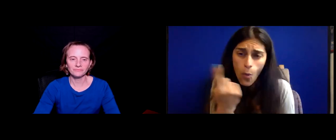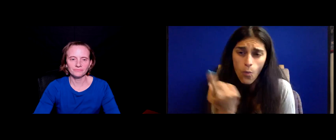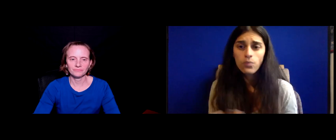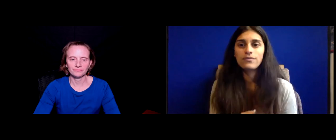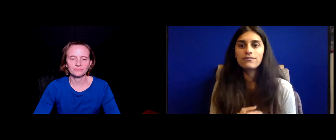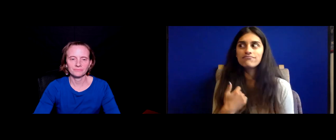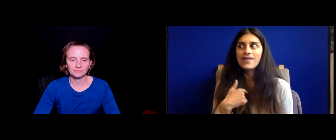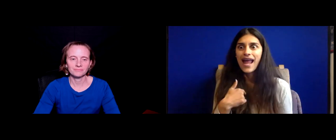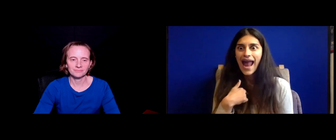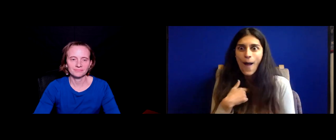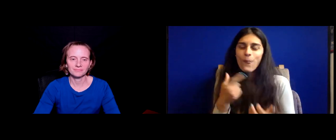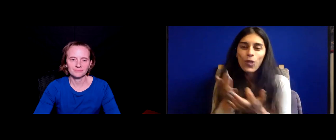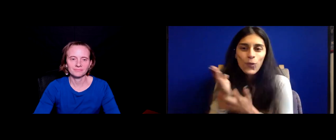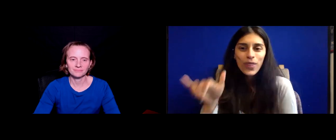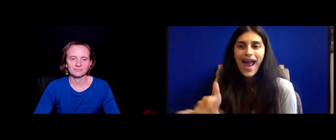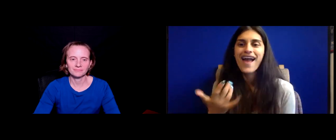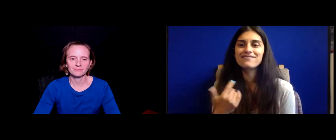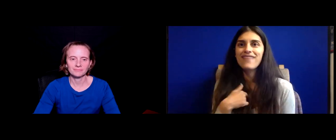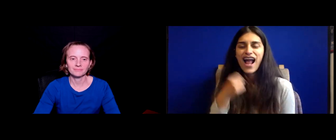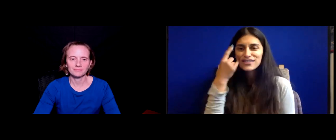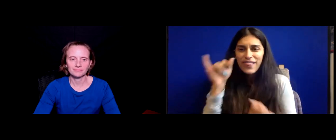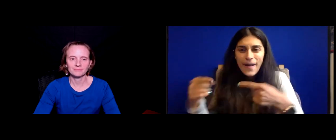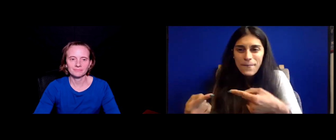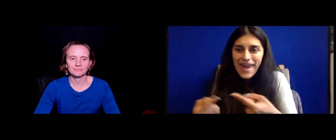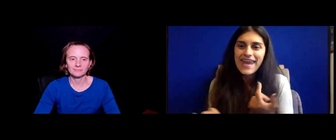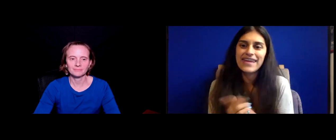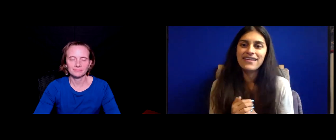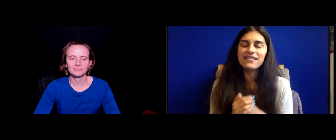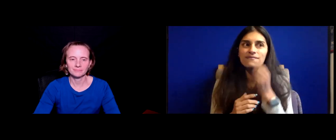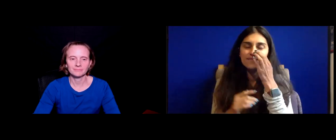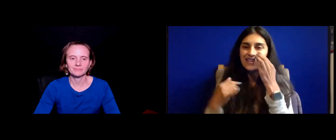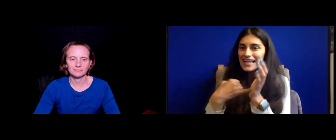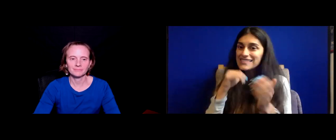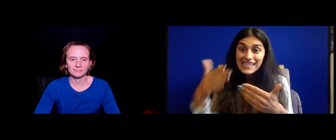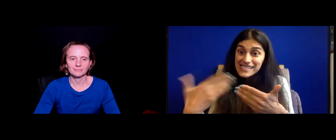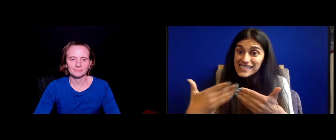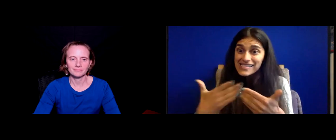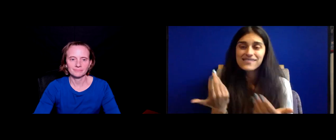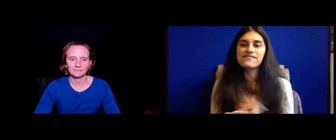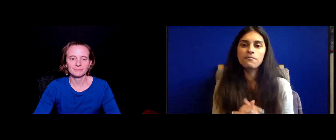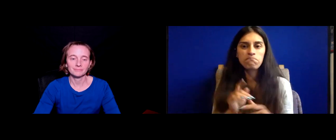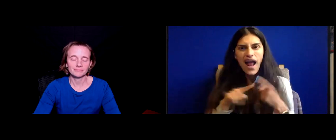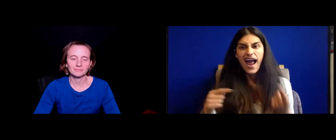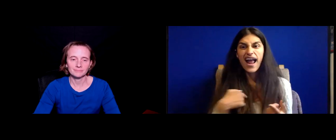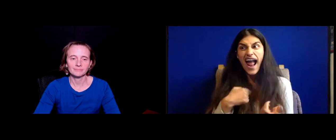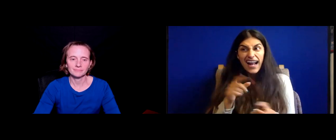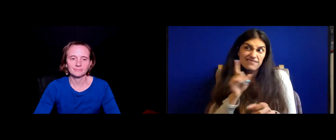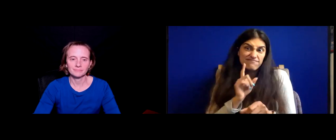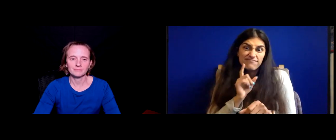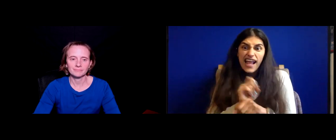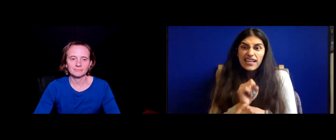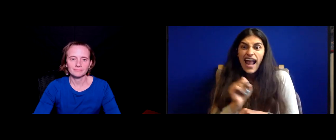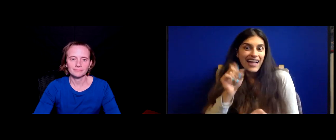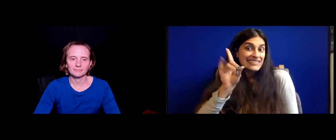But people out there, I just want to let you know that you're not alone, that I've also been through all this pain and struggle, and it's